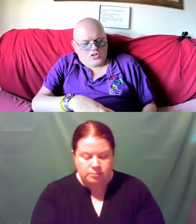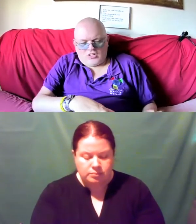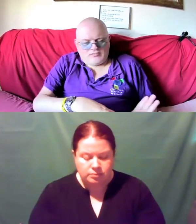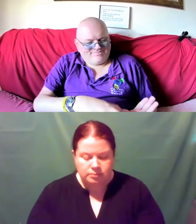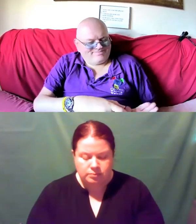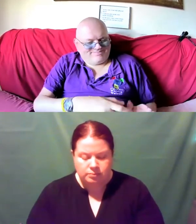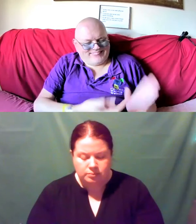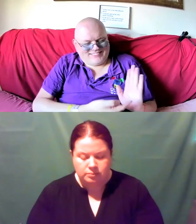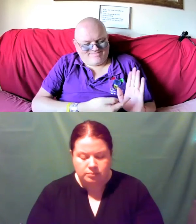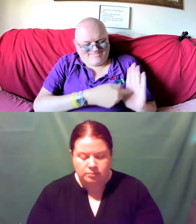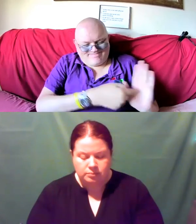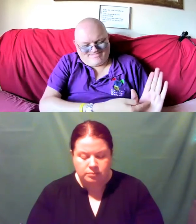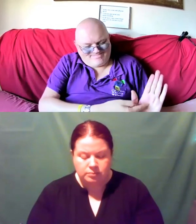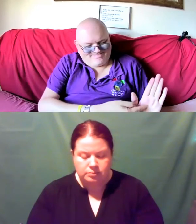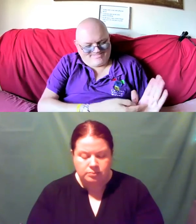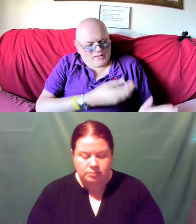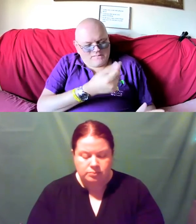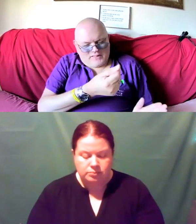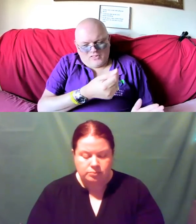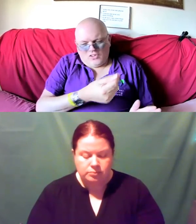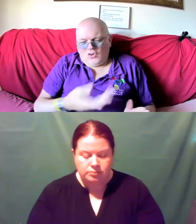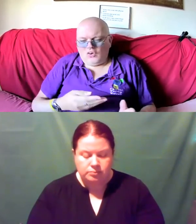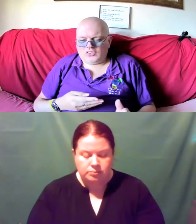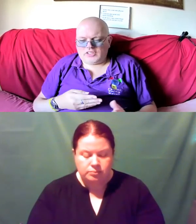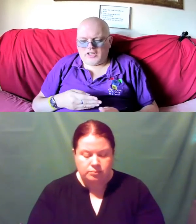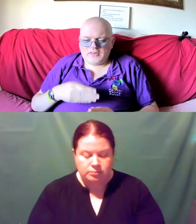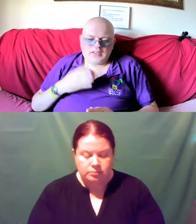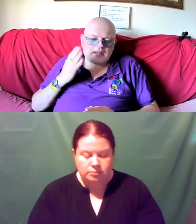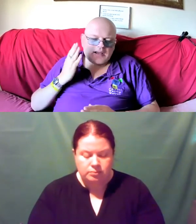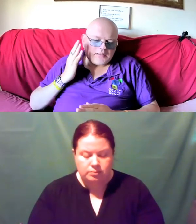There's also, you know, people from minority ethnic communities,